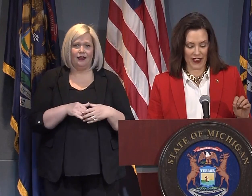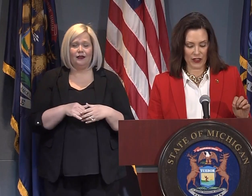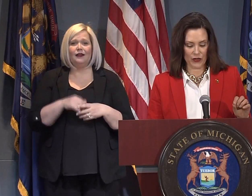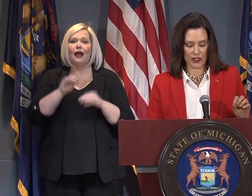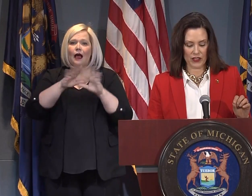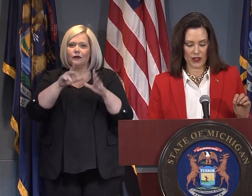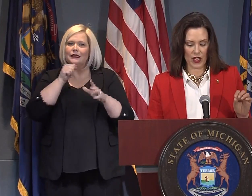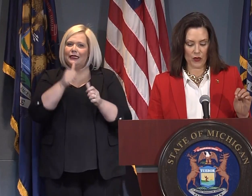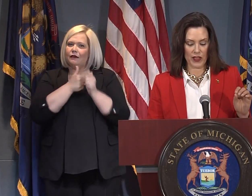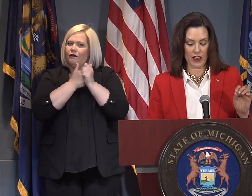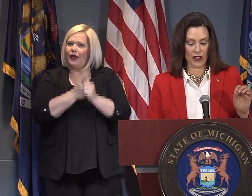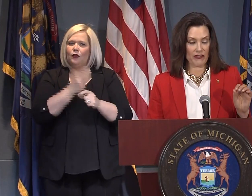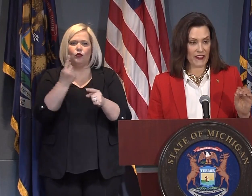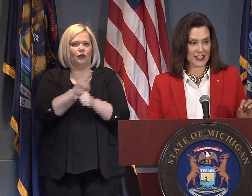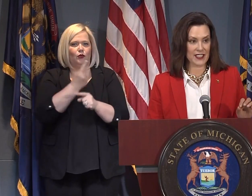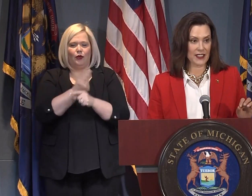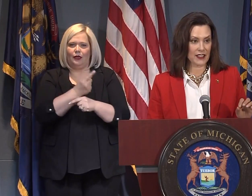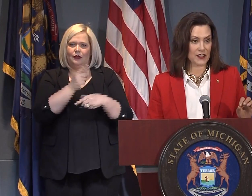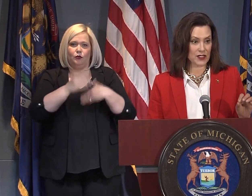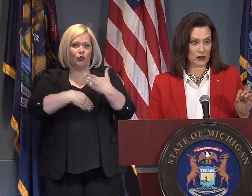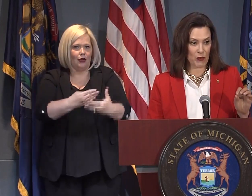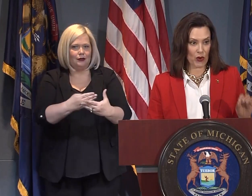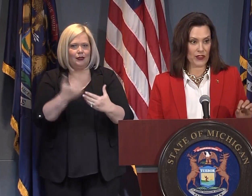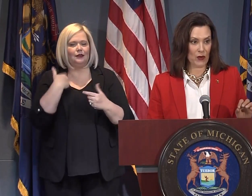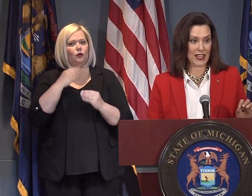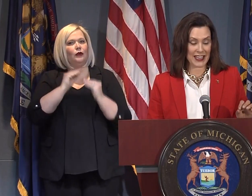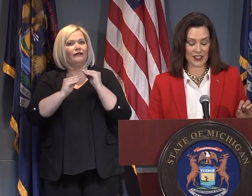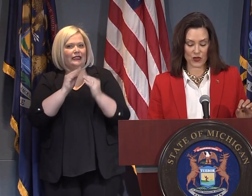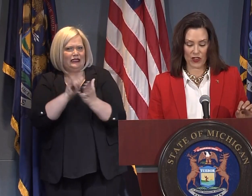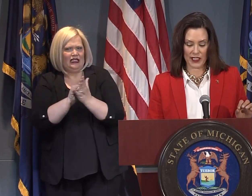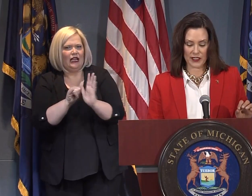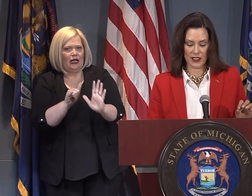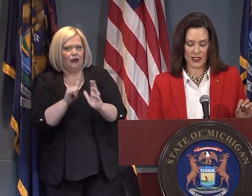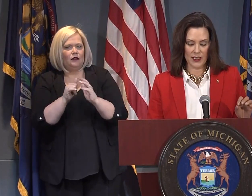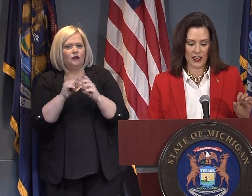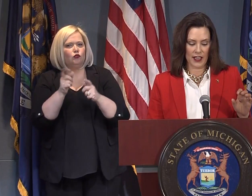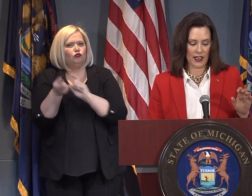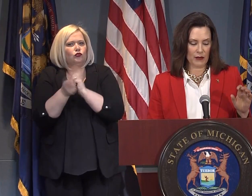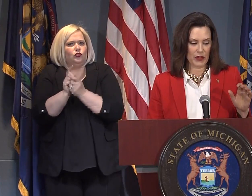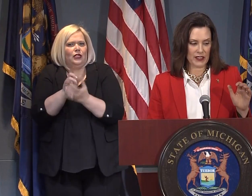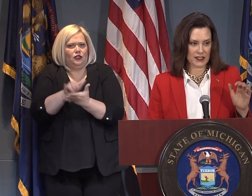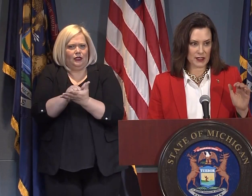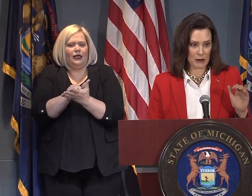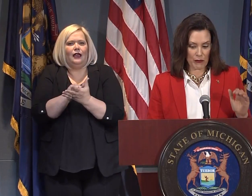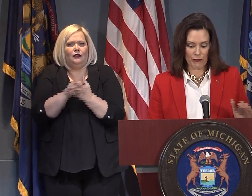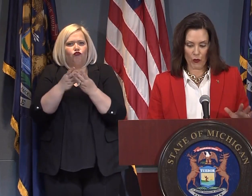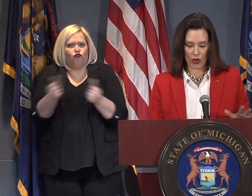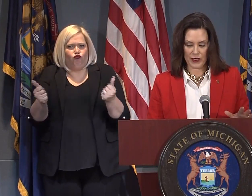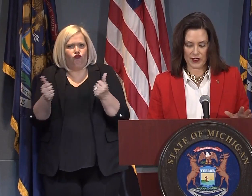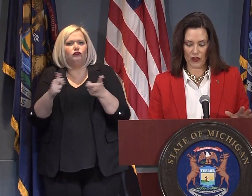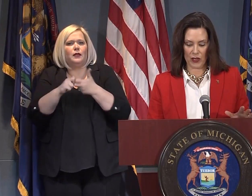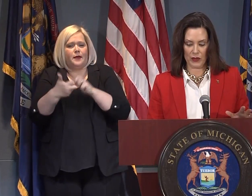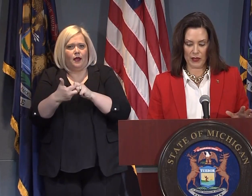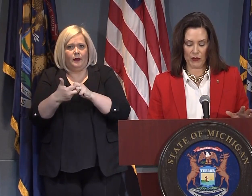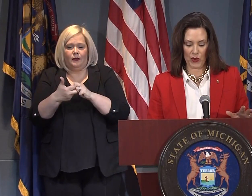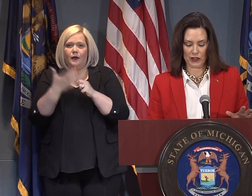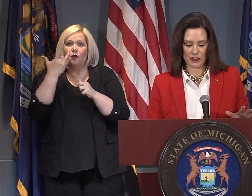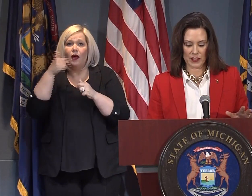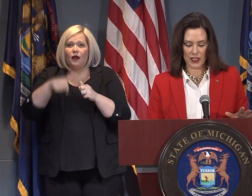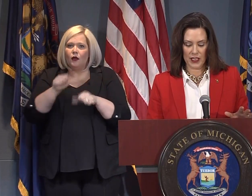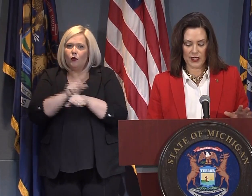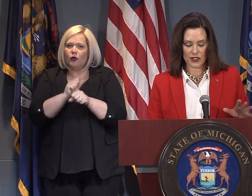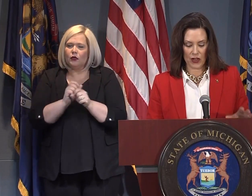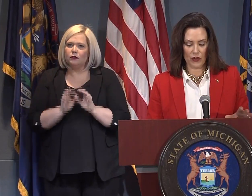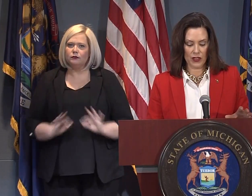not followed. We are fixing it because it's important that we get this right, because this work is incredibly